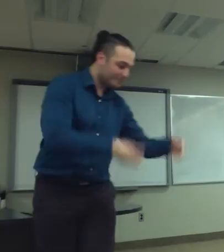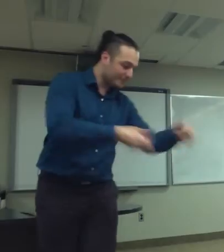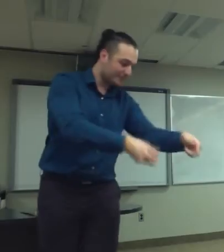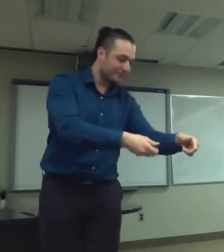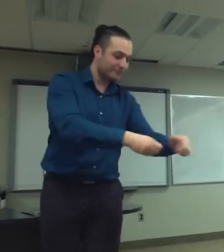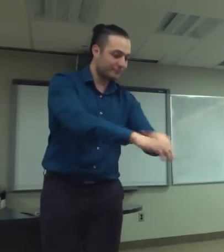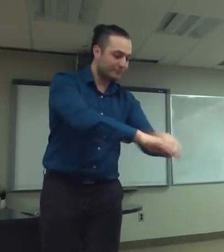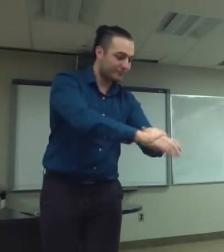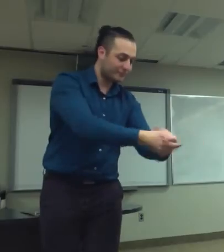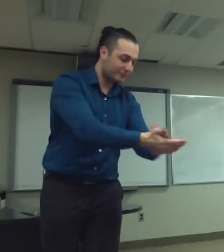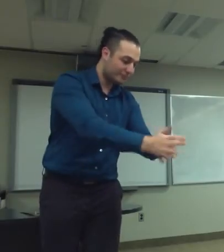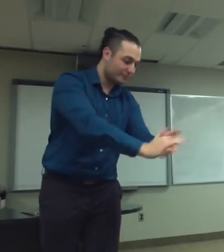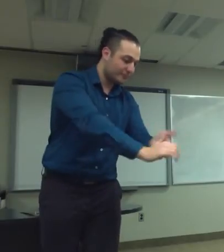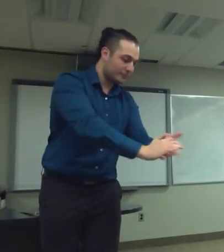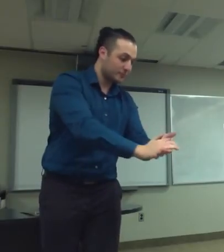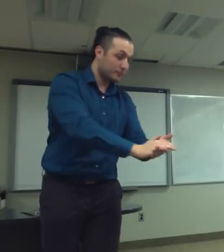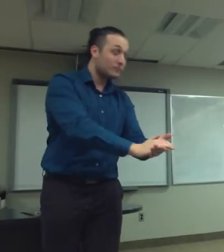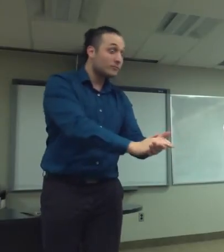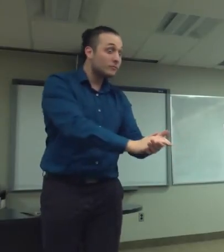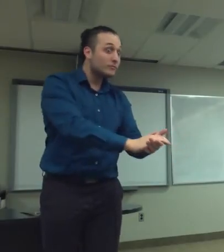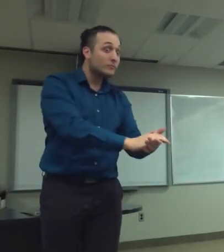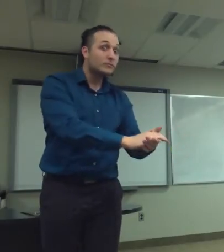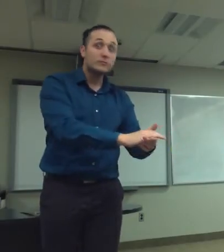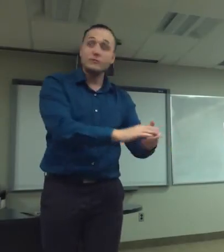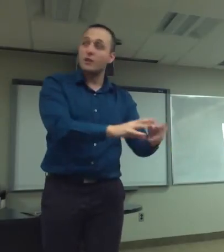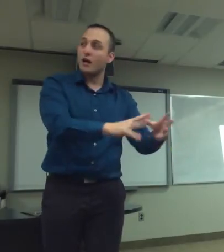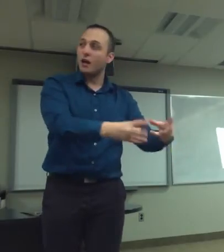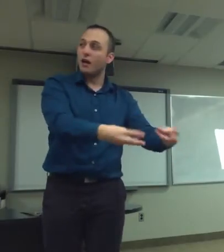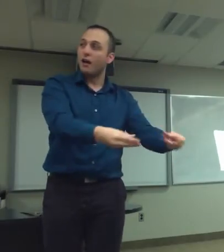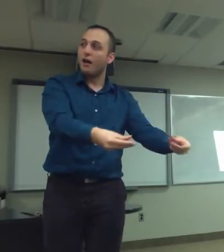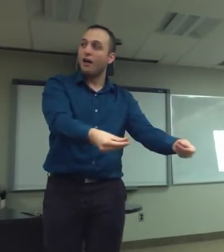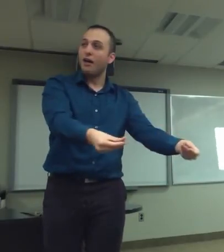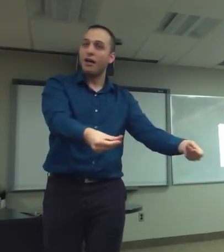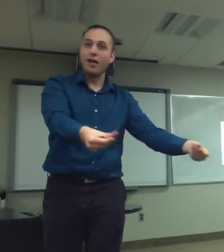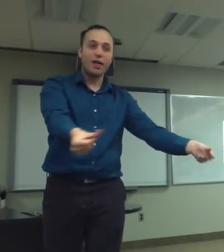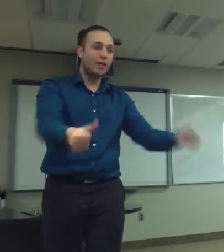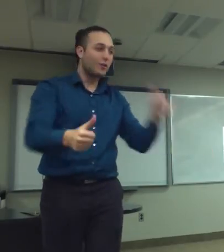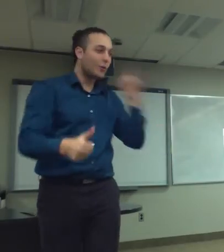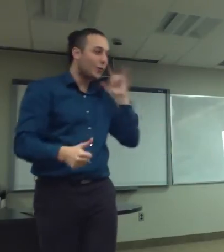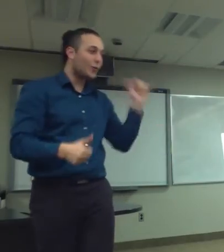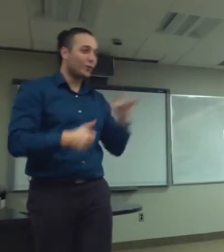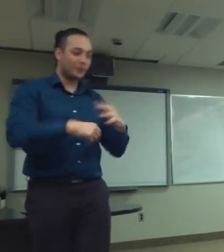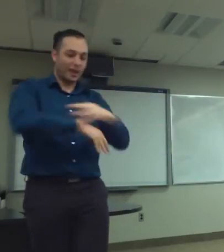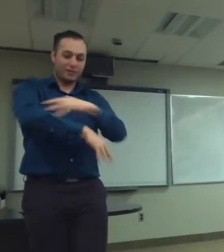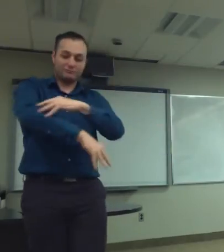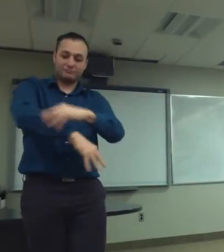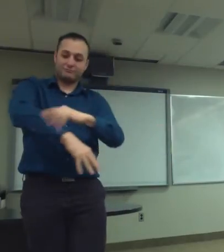that special color came off and Bridget looked like a mixed up rainbow.